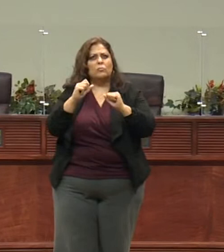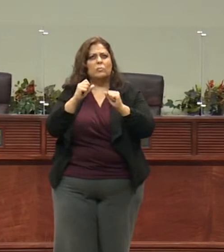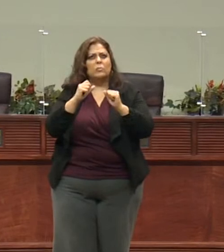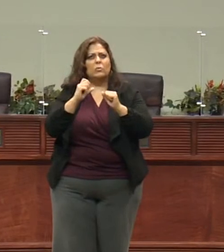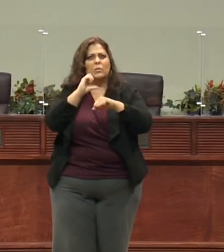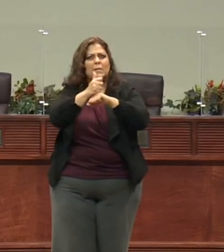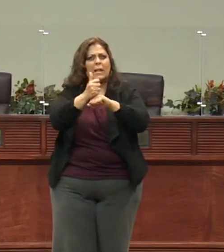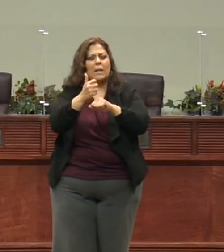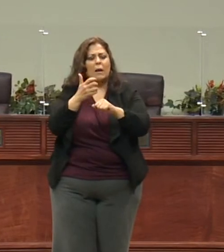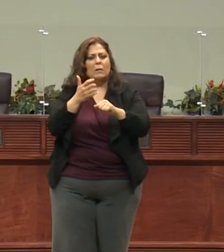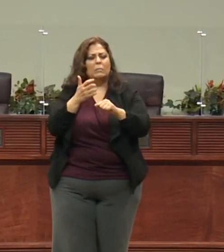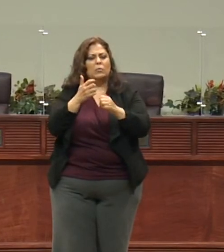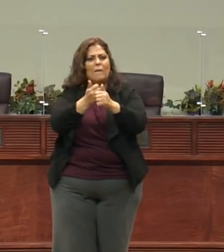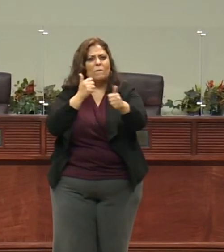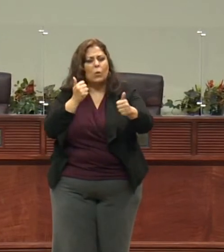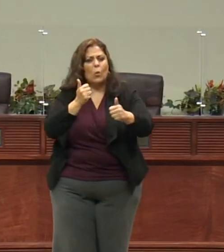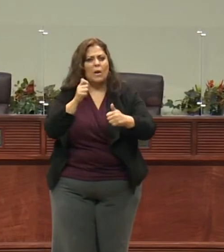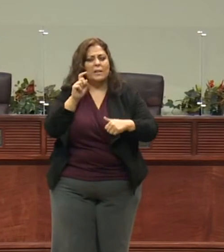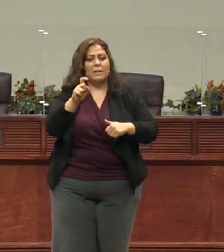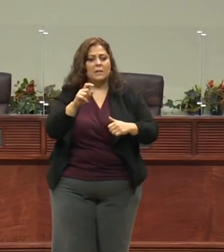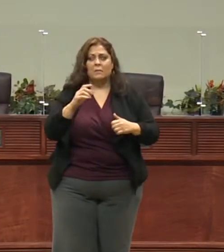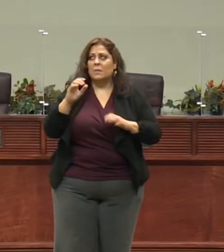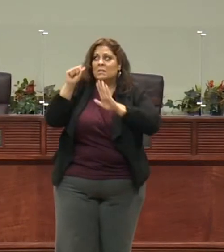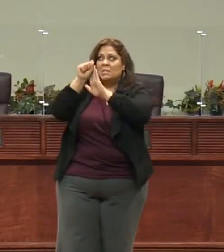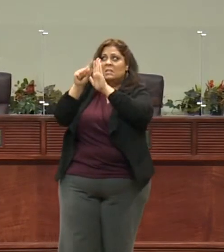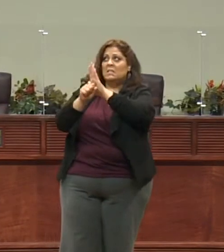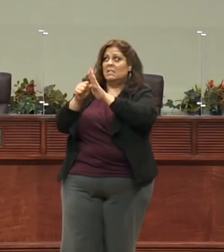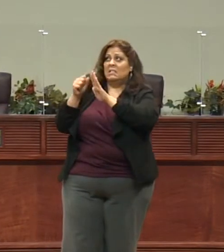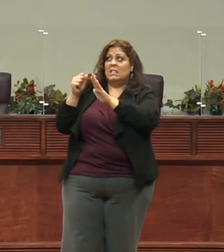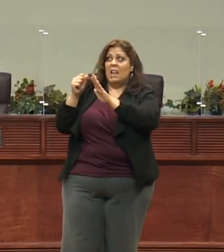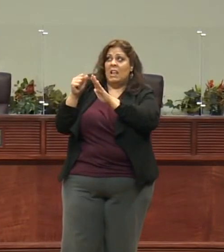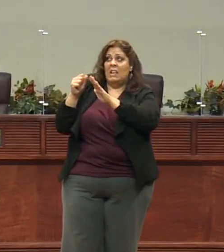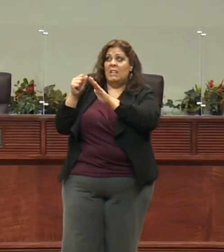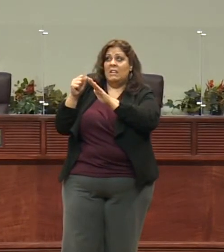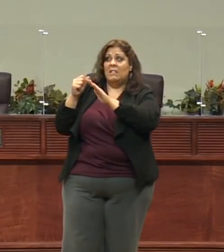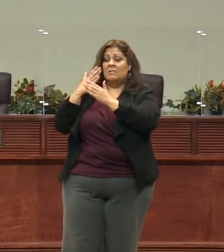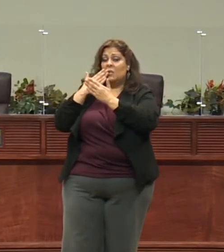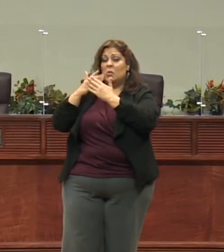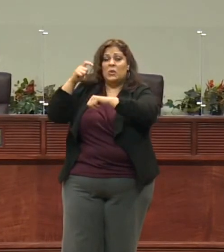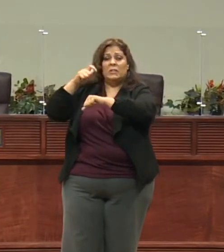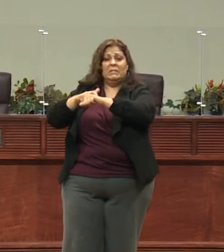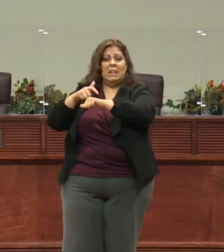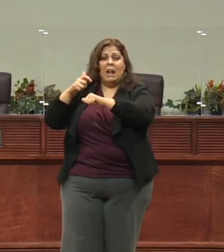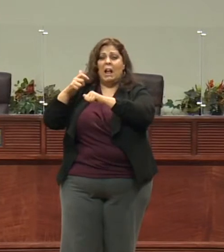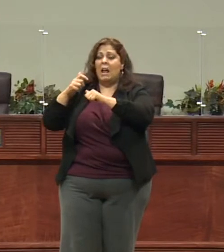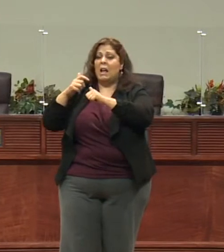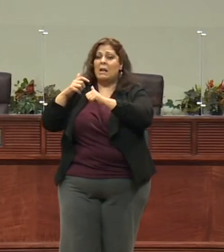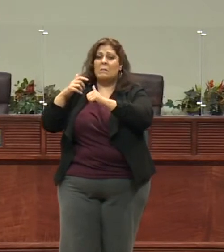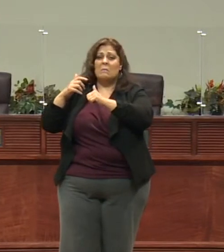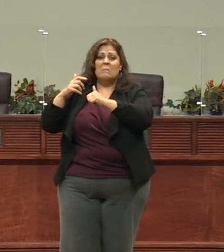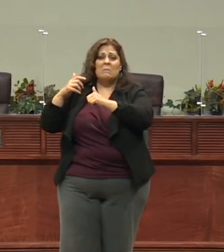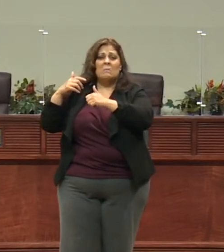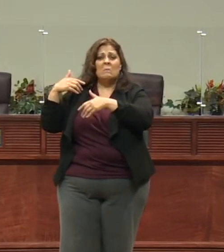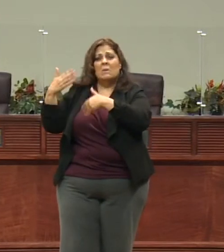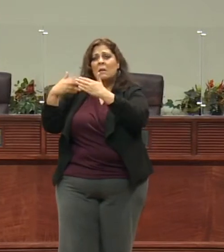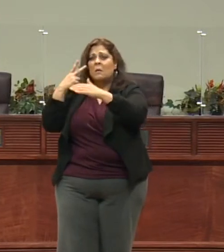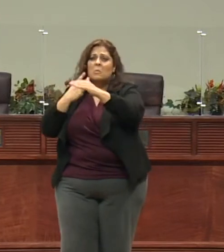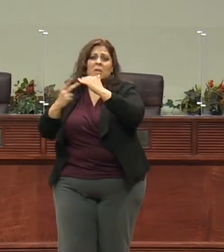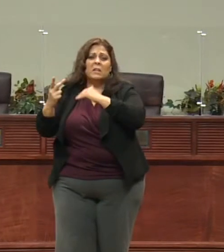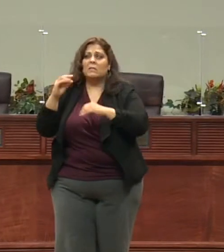It appears that our state is not taking action in a timely manner, and that's sad for all of